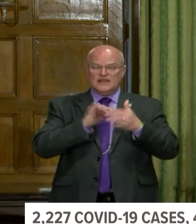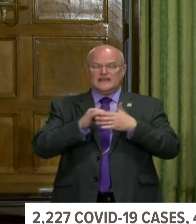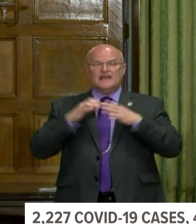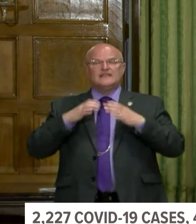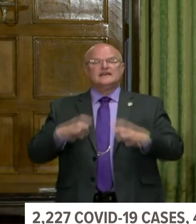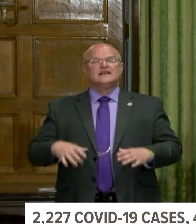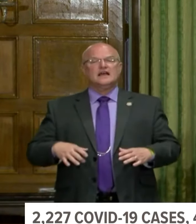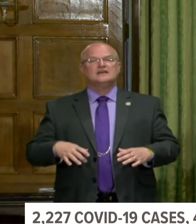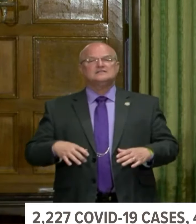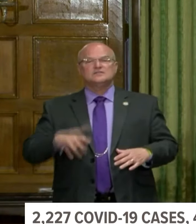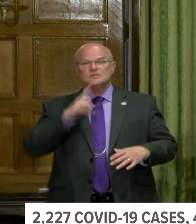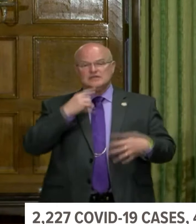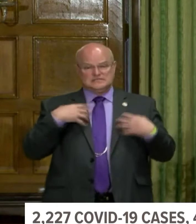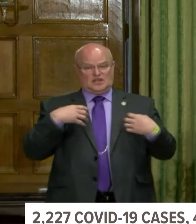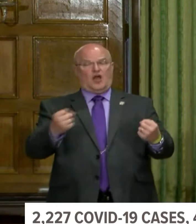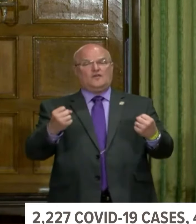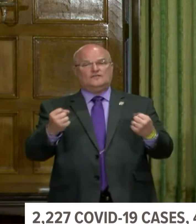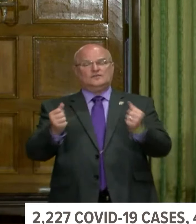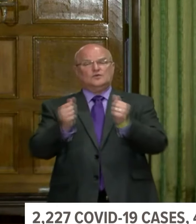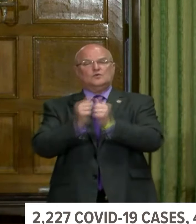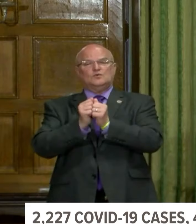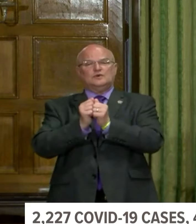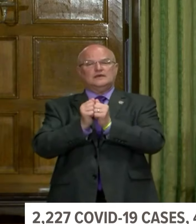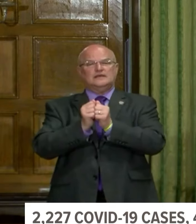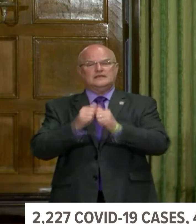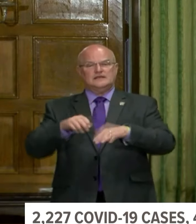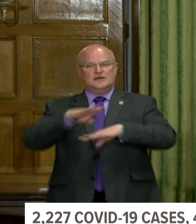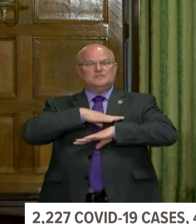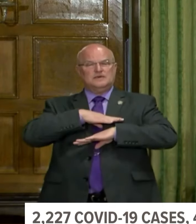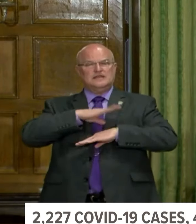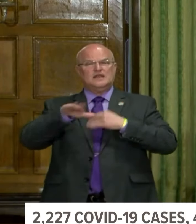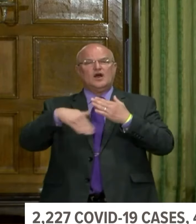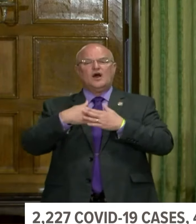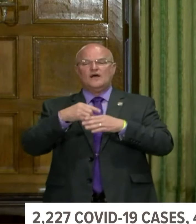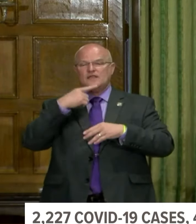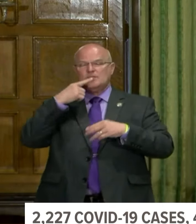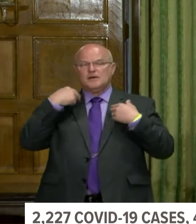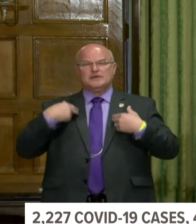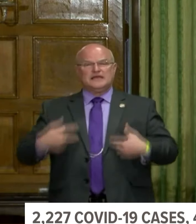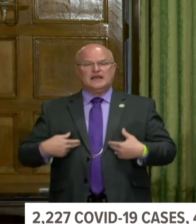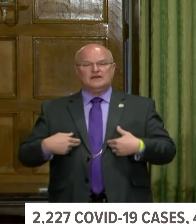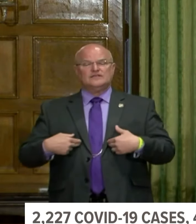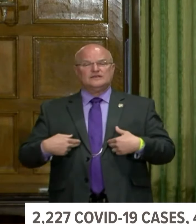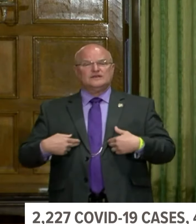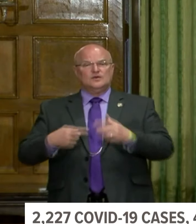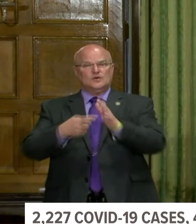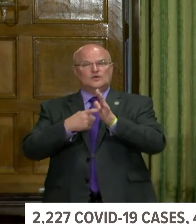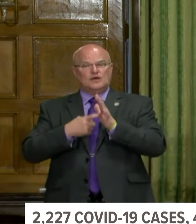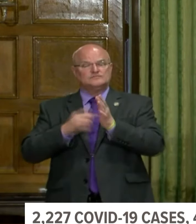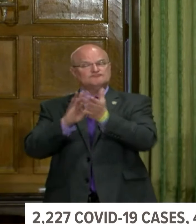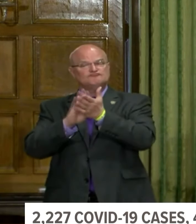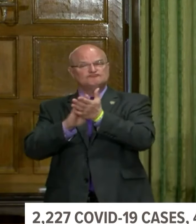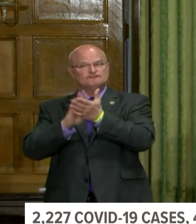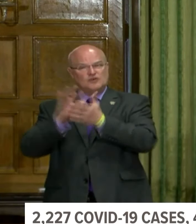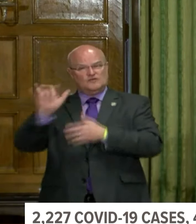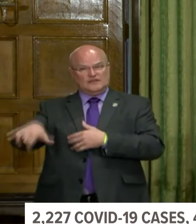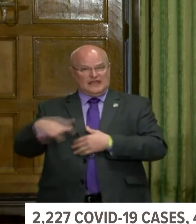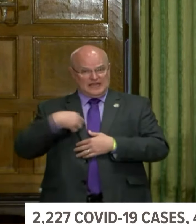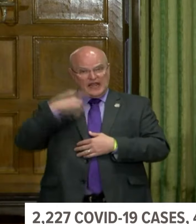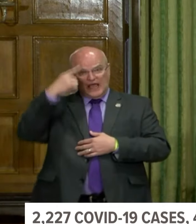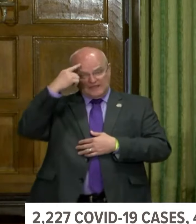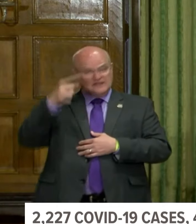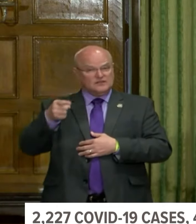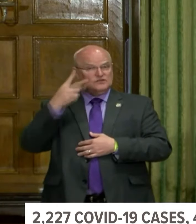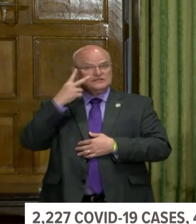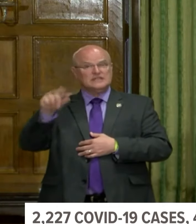the customer is confident in meeting all the public health requirements. So I applaud them for that. I think that